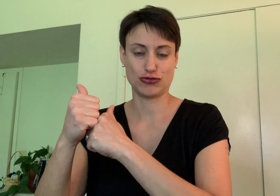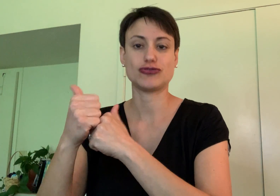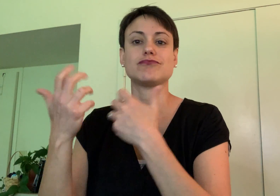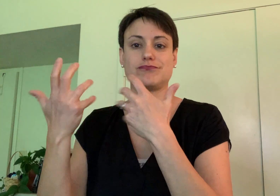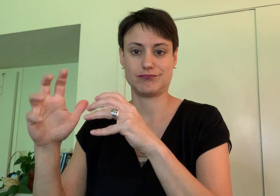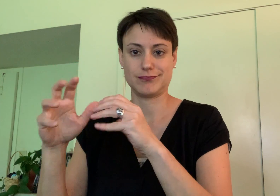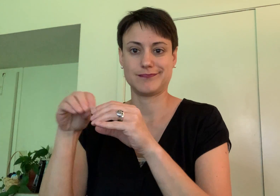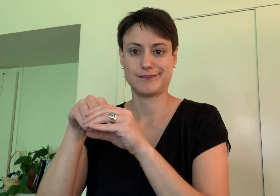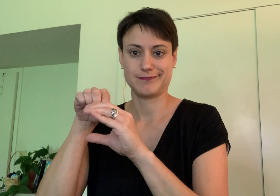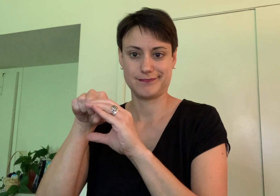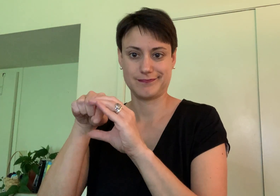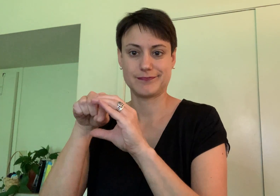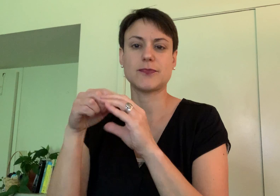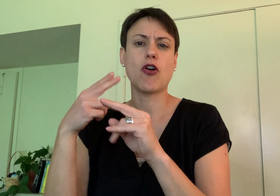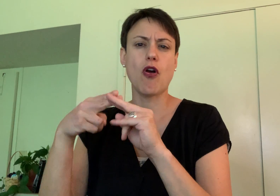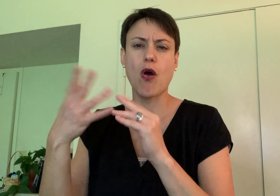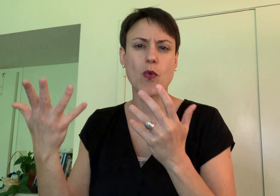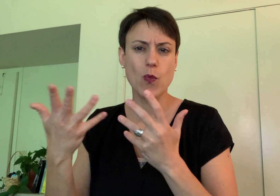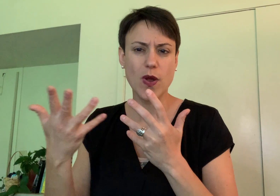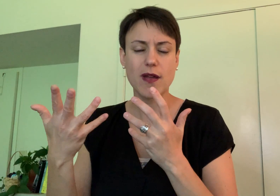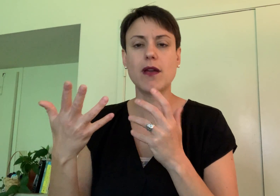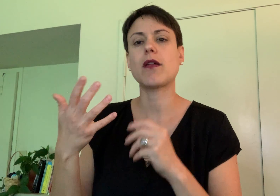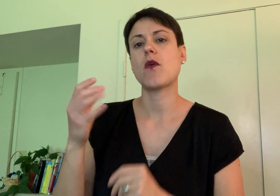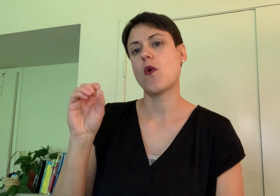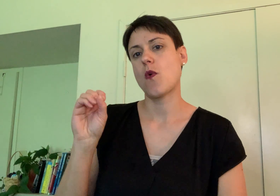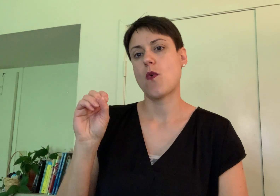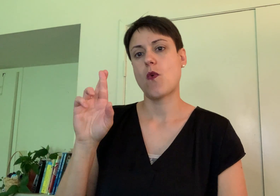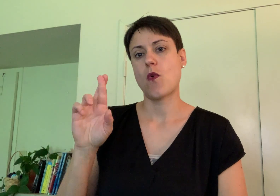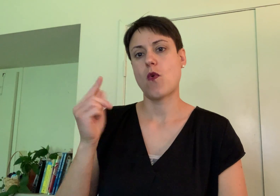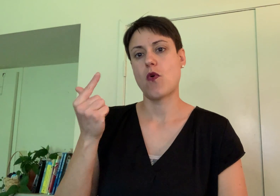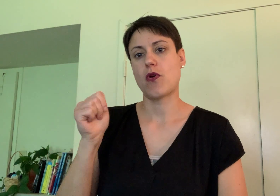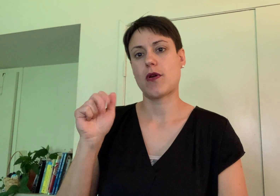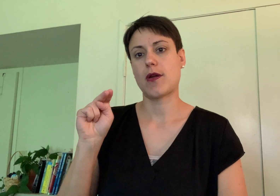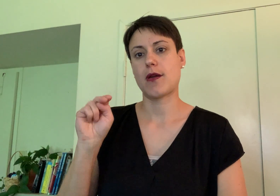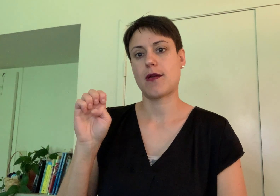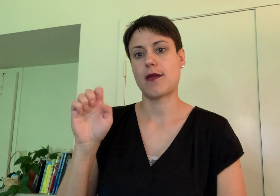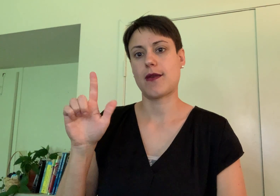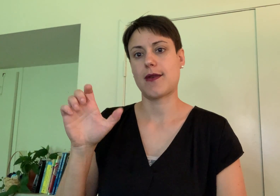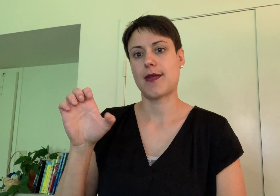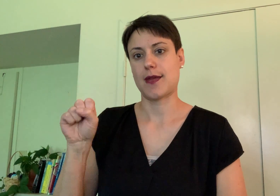organelles. By having organelles, it means that all the necessary